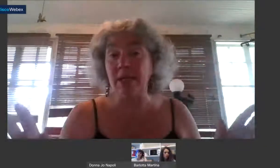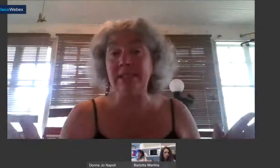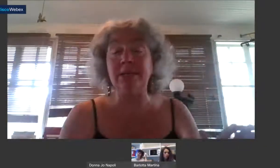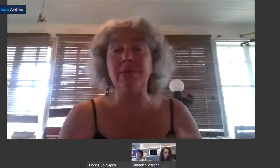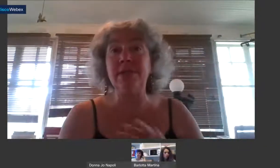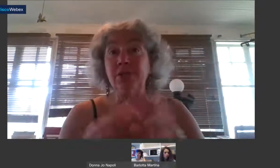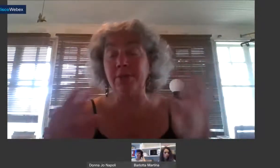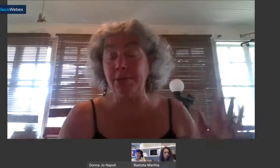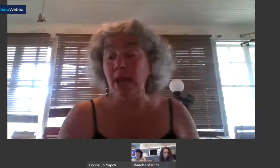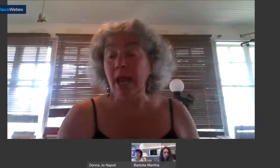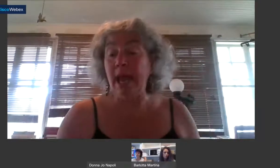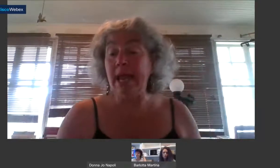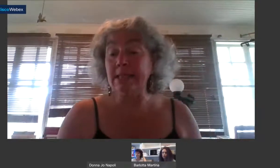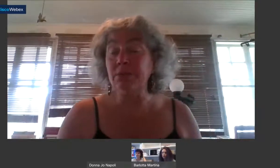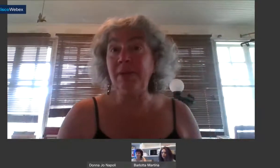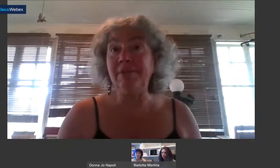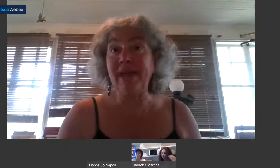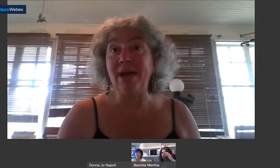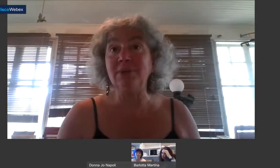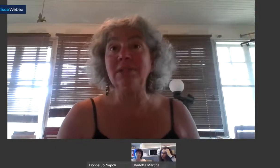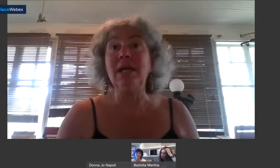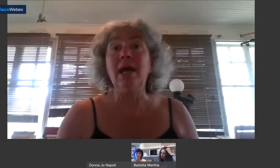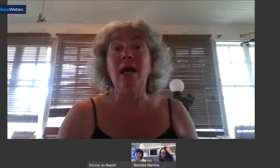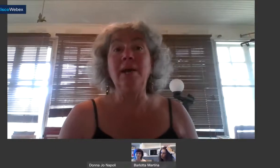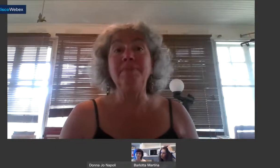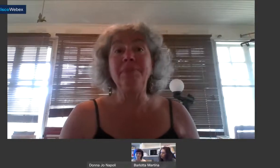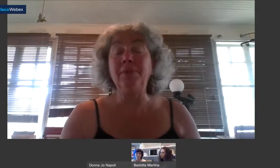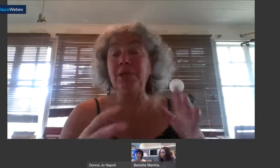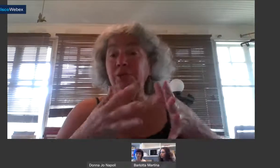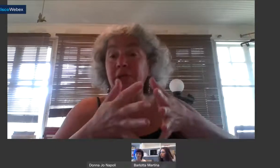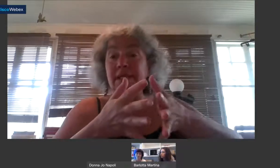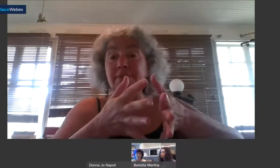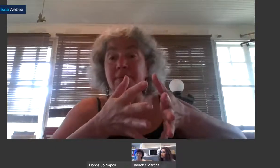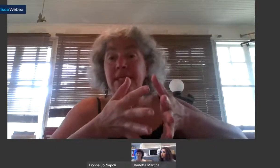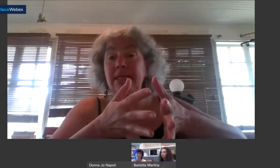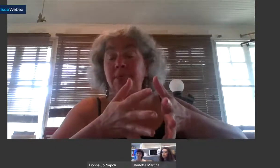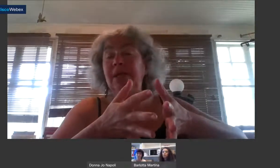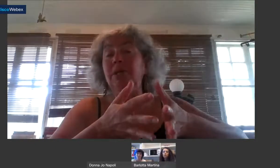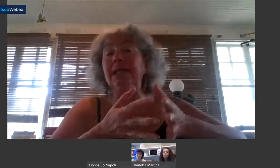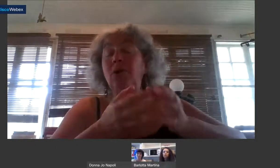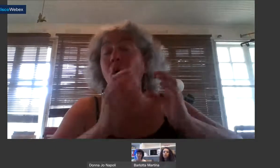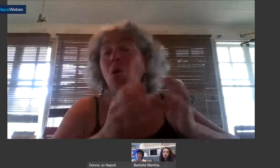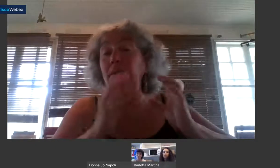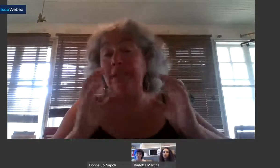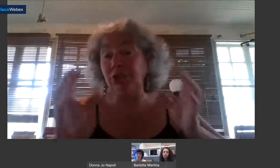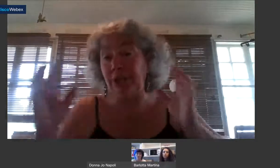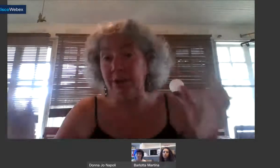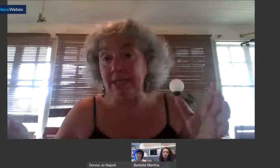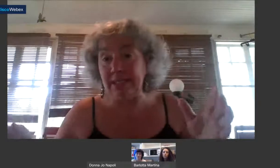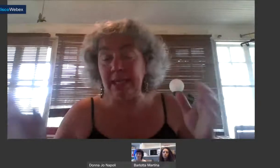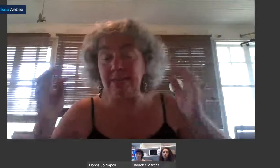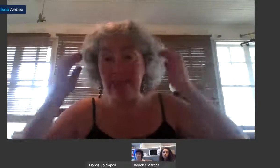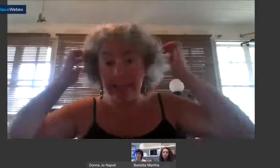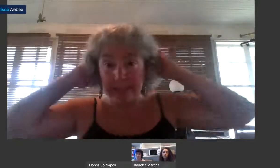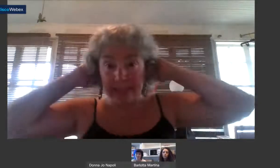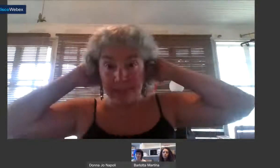contact with each other. And we found that when you look at we looked at whole dictionaries in these